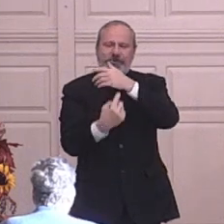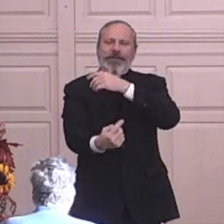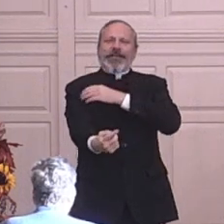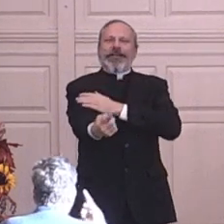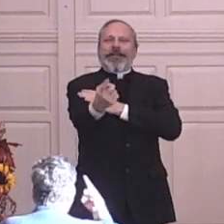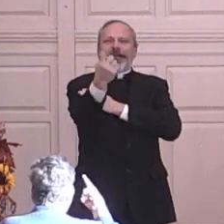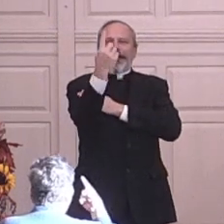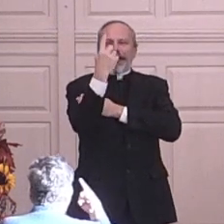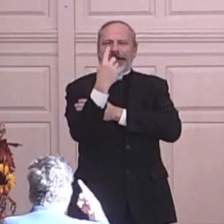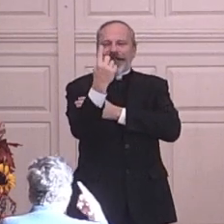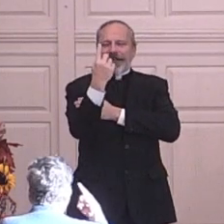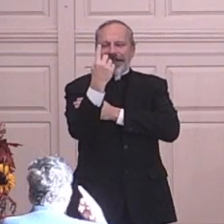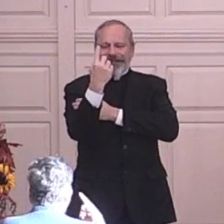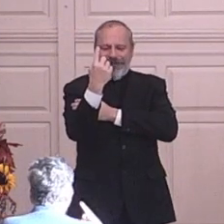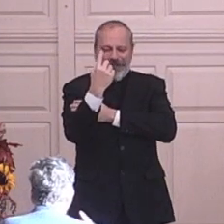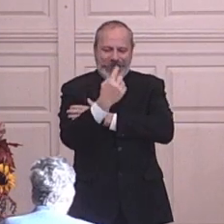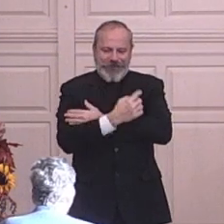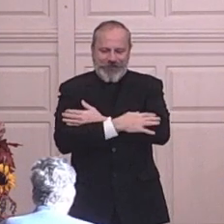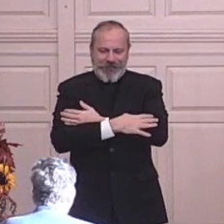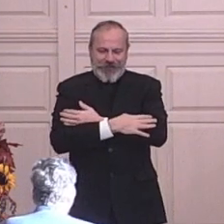blessed Trinity.